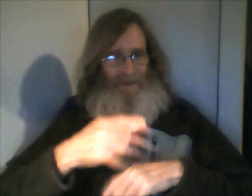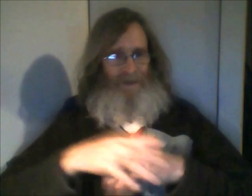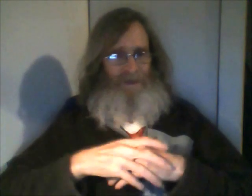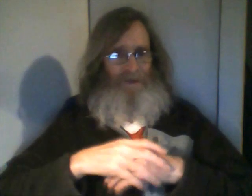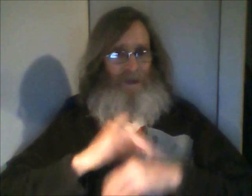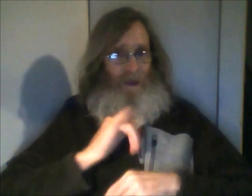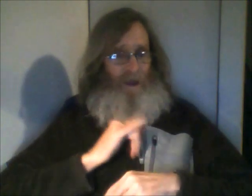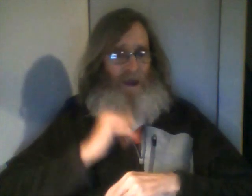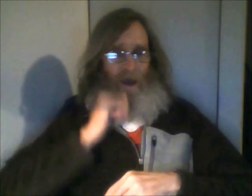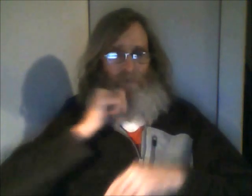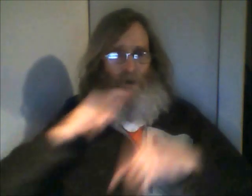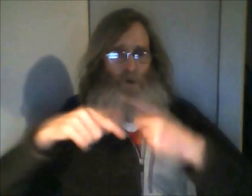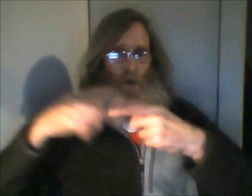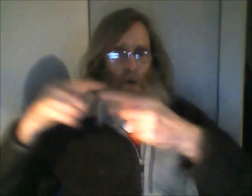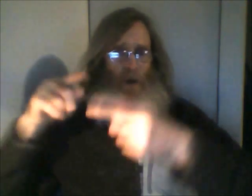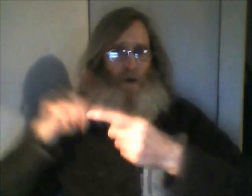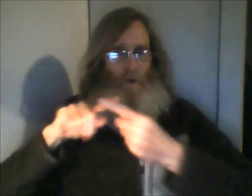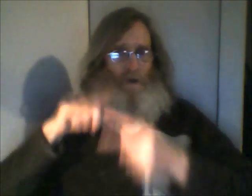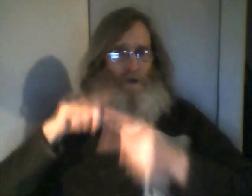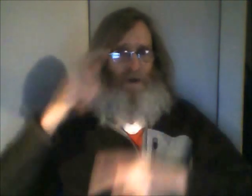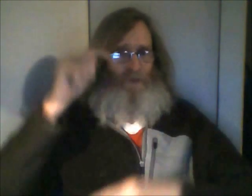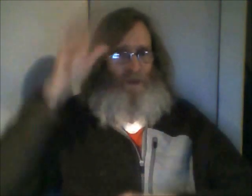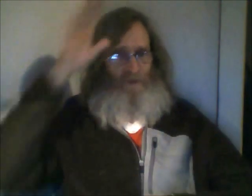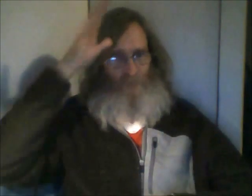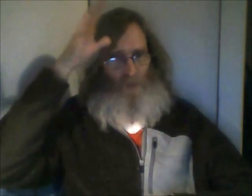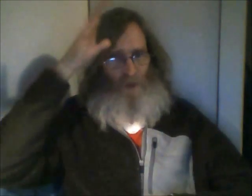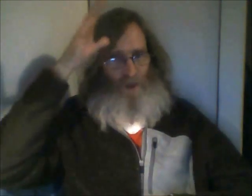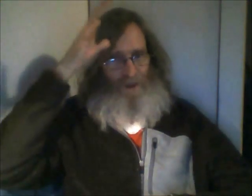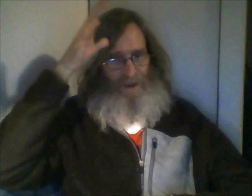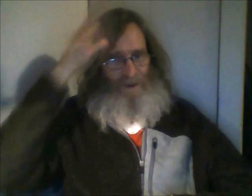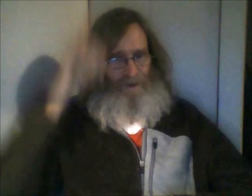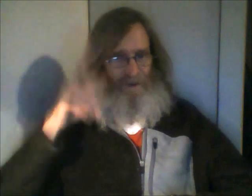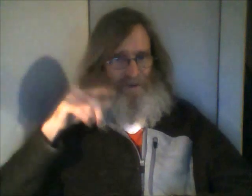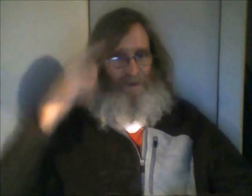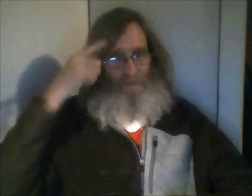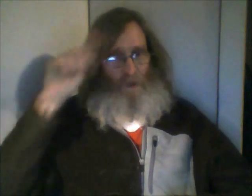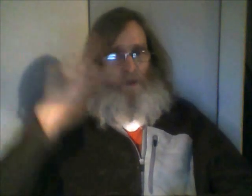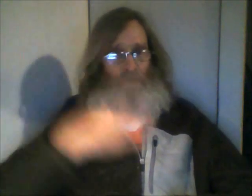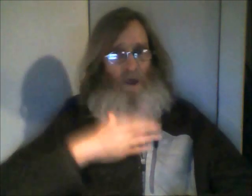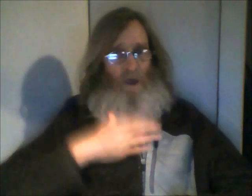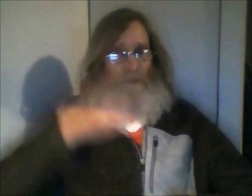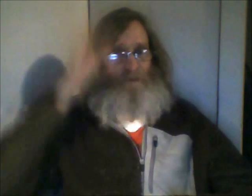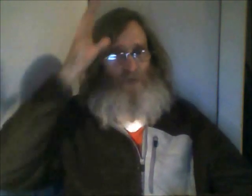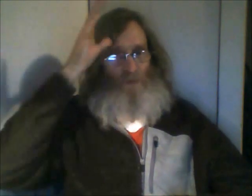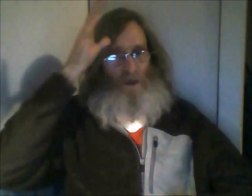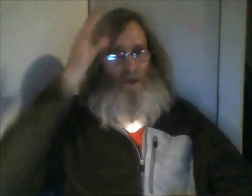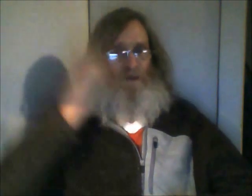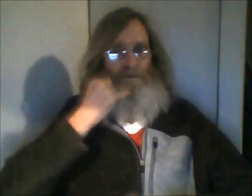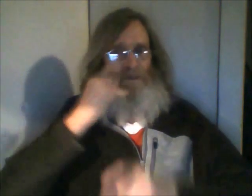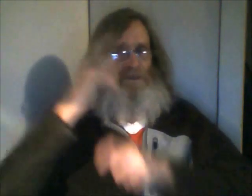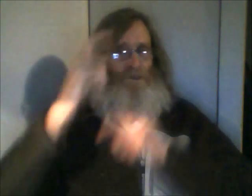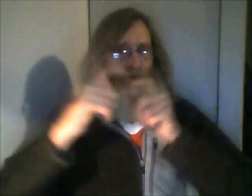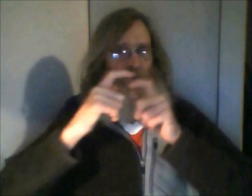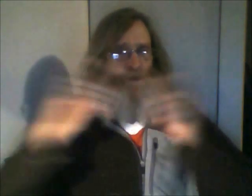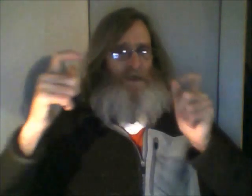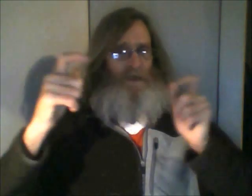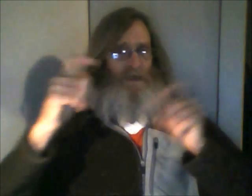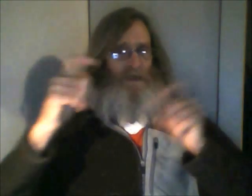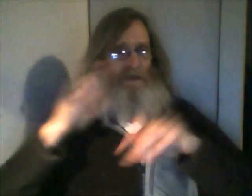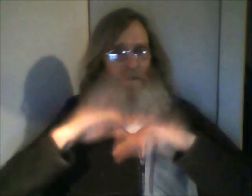She then hooks up the unit of separated blood to an automated extractor, and once again matches the unit with the donor.